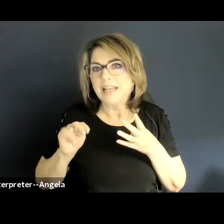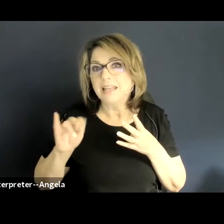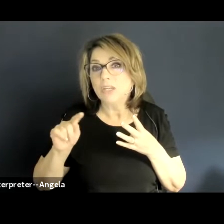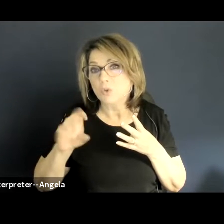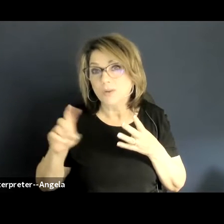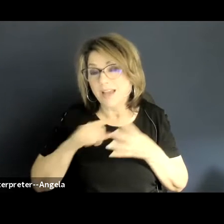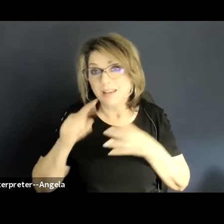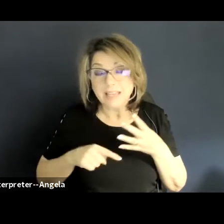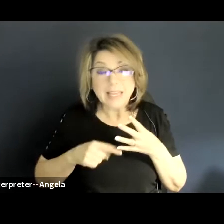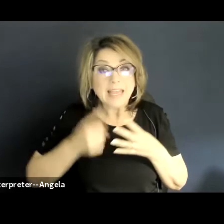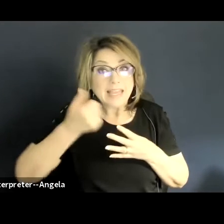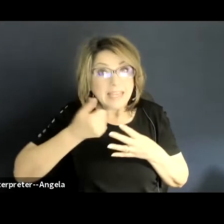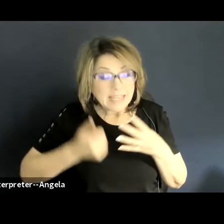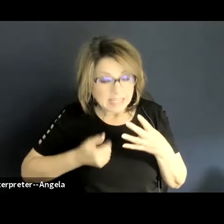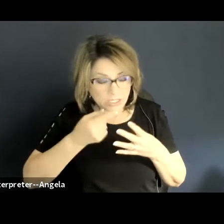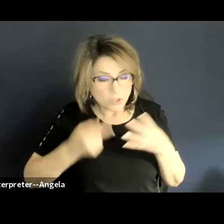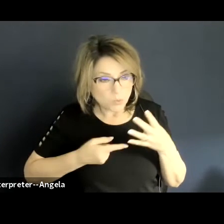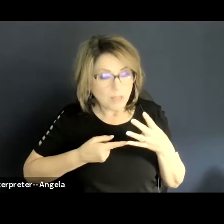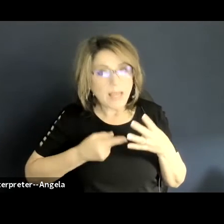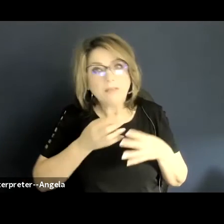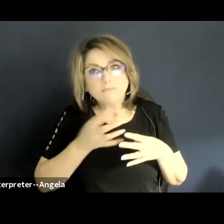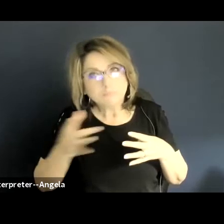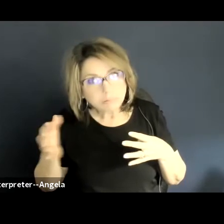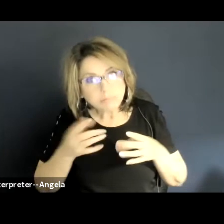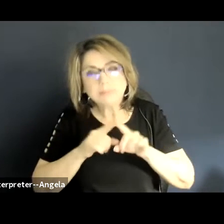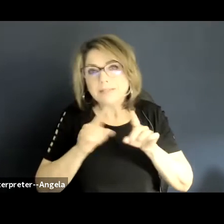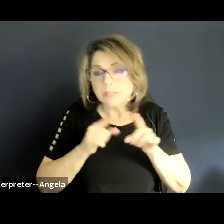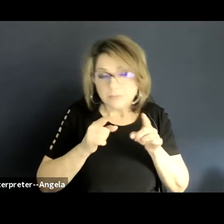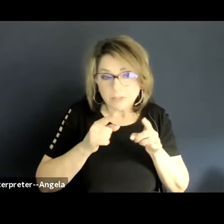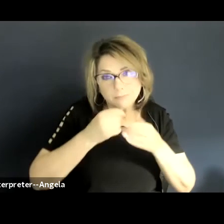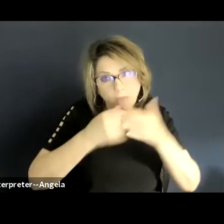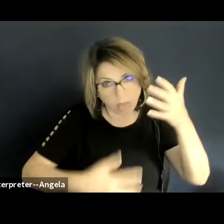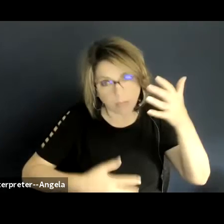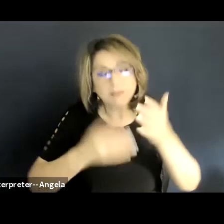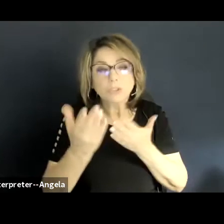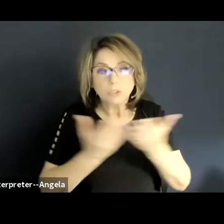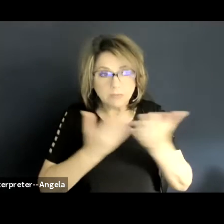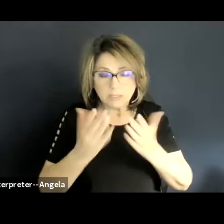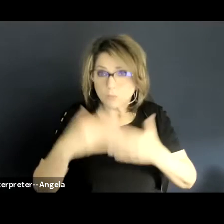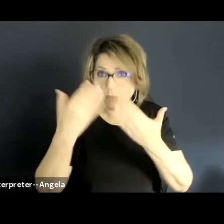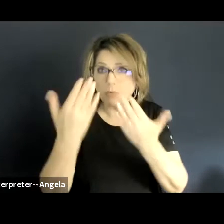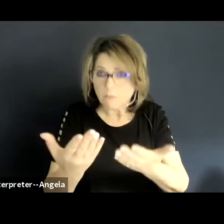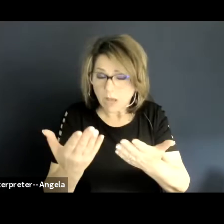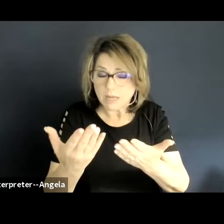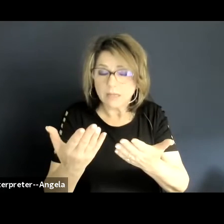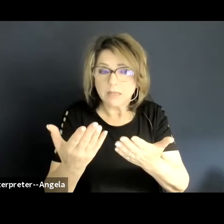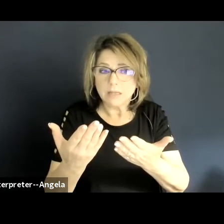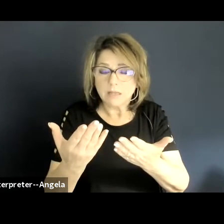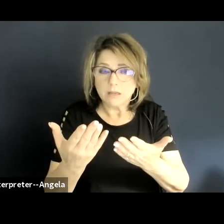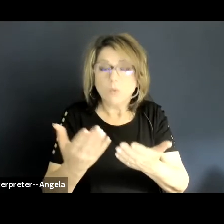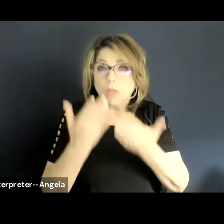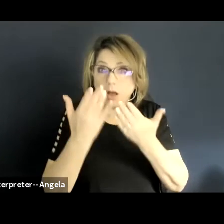of those will have an array of services that they're going to provide, that are going to offer, that they will offer